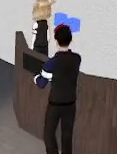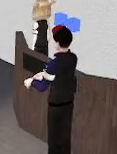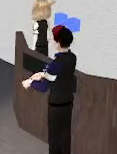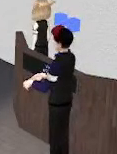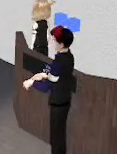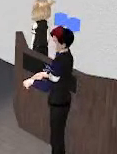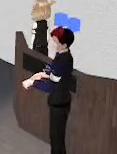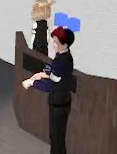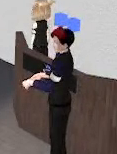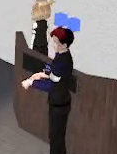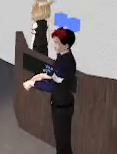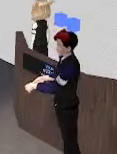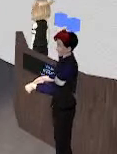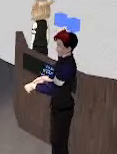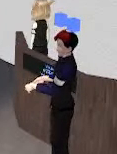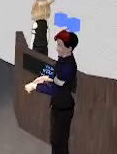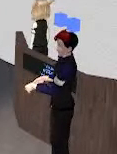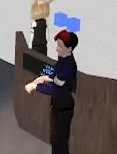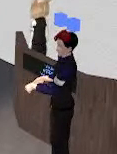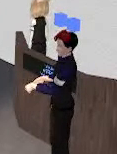Have you been to VRCon?